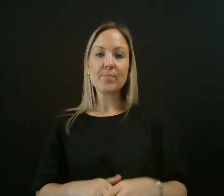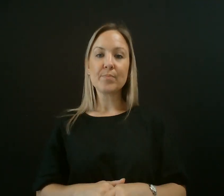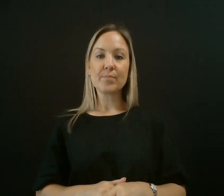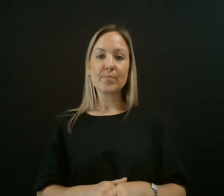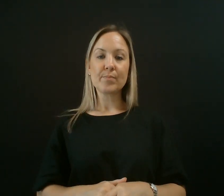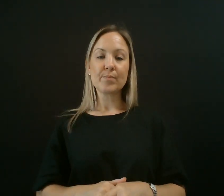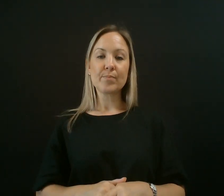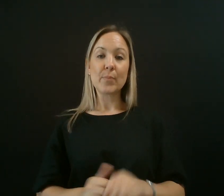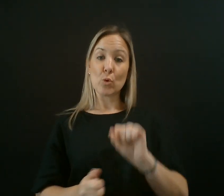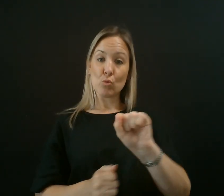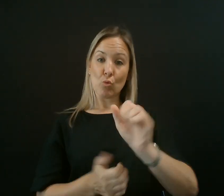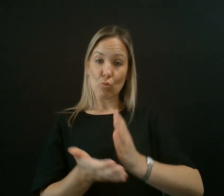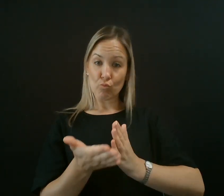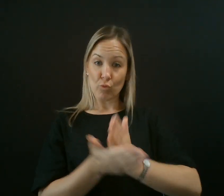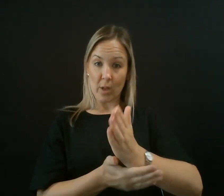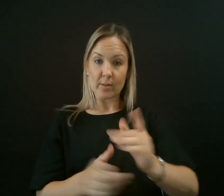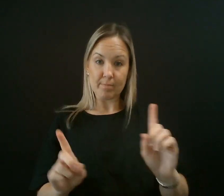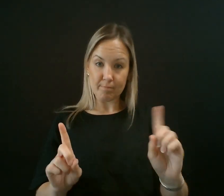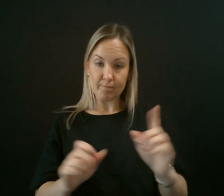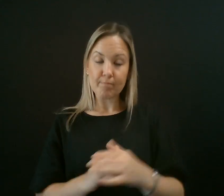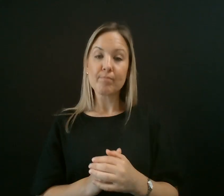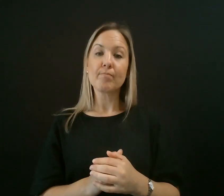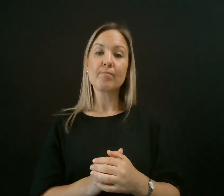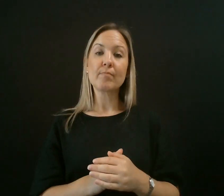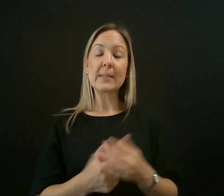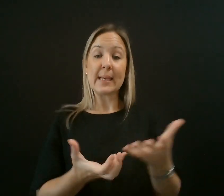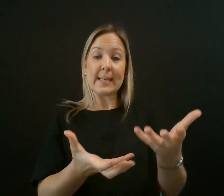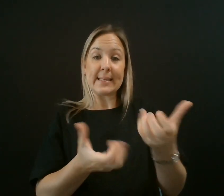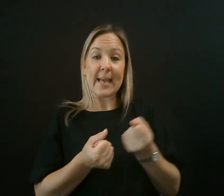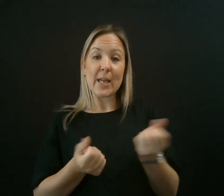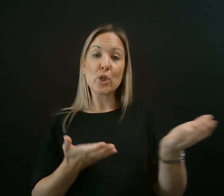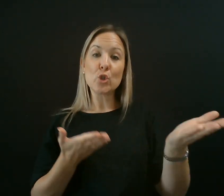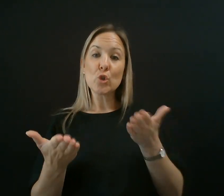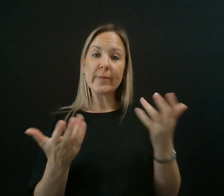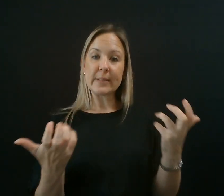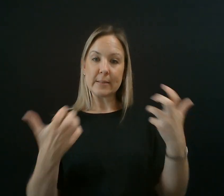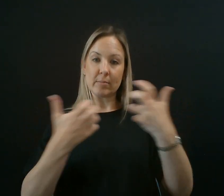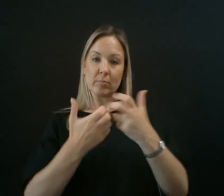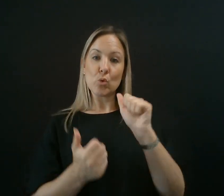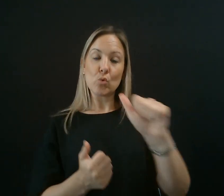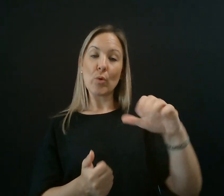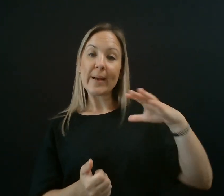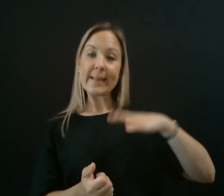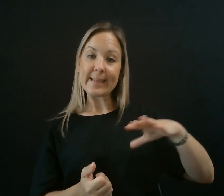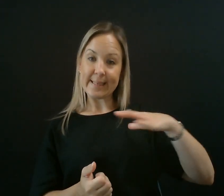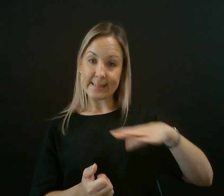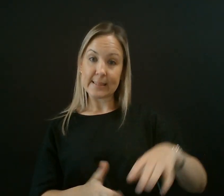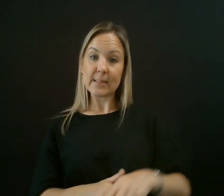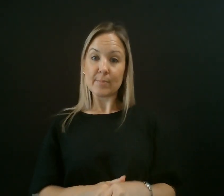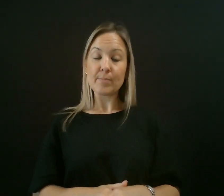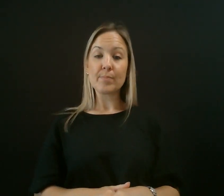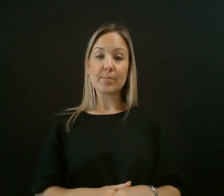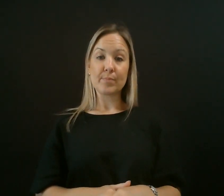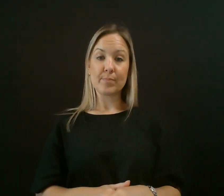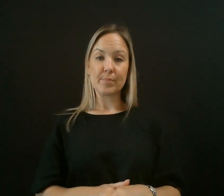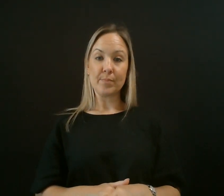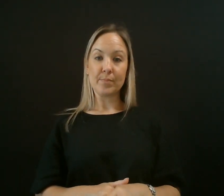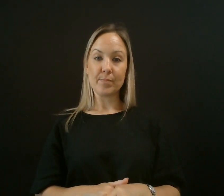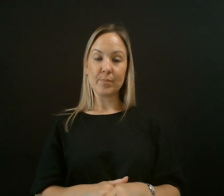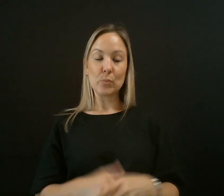Your rights are to get services that meet your needs as far as possible, to be safe from